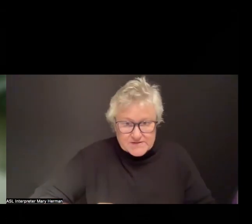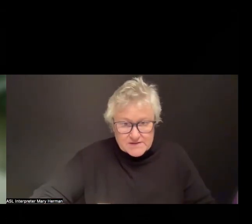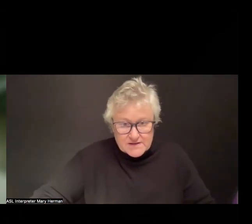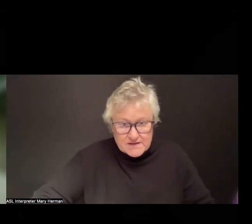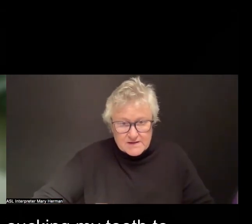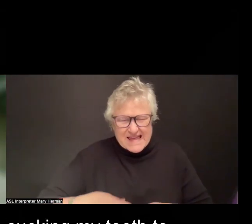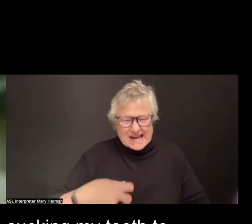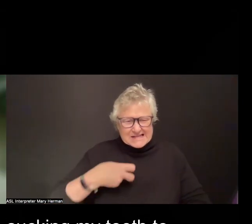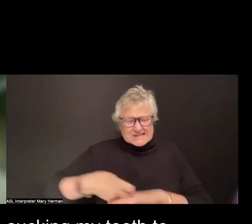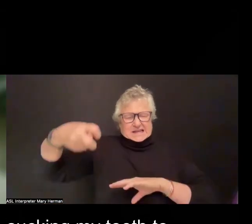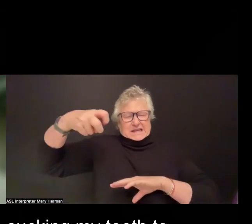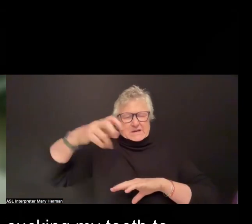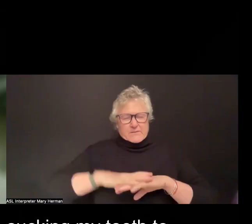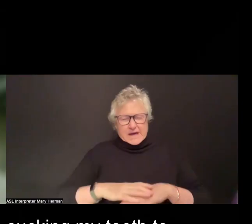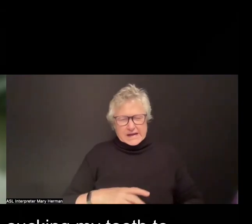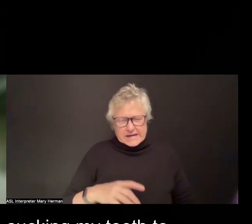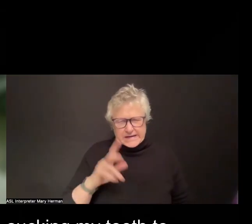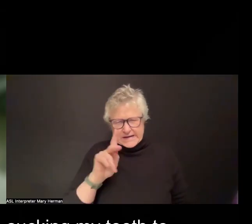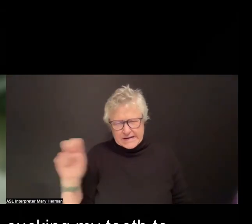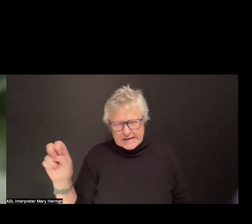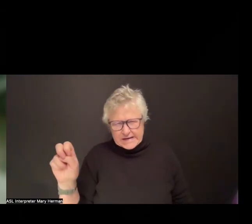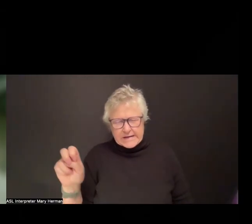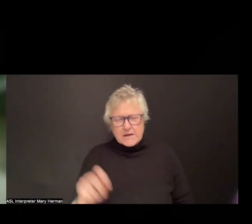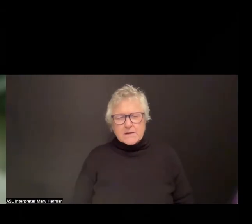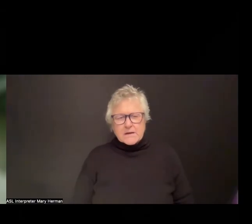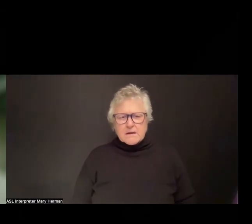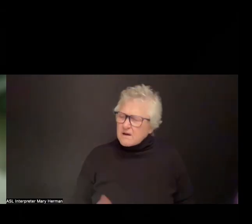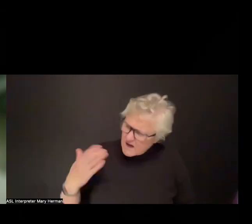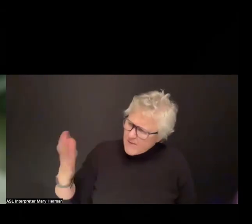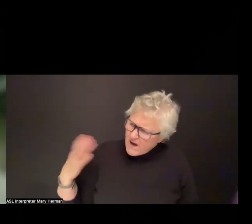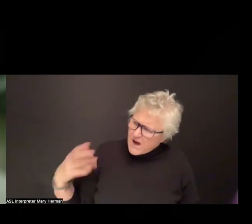armpit. I hobbled after her, sucking my teeth to dull the pain.